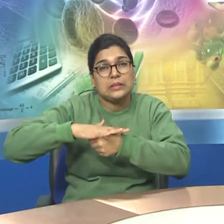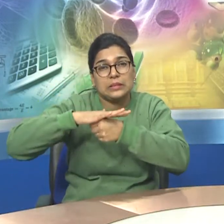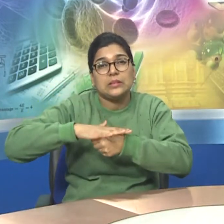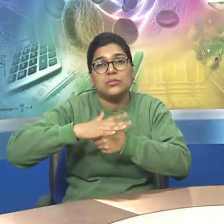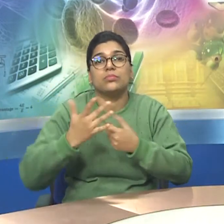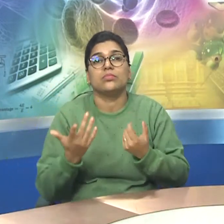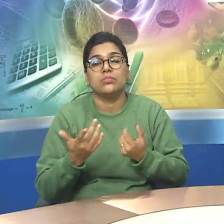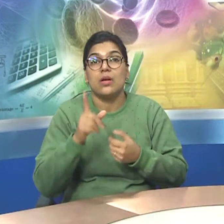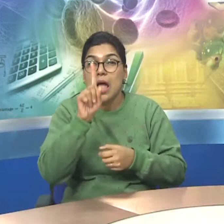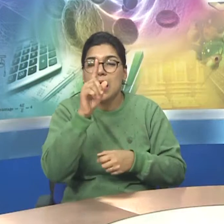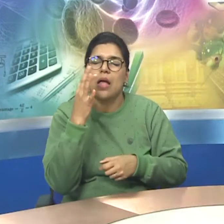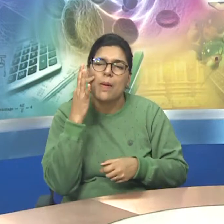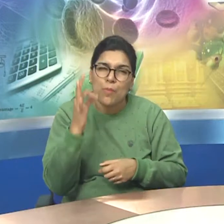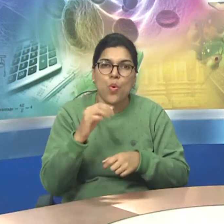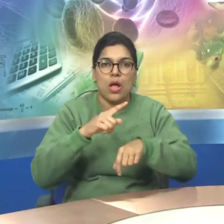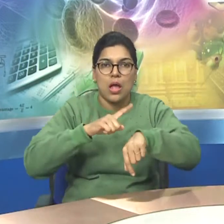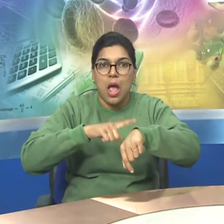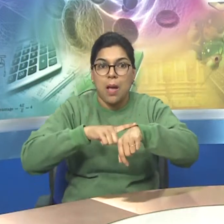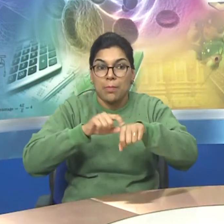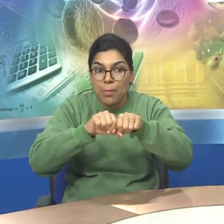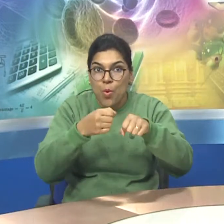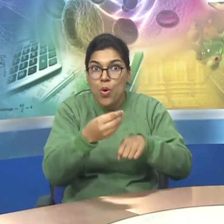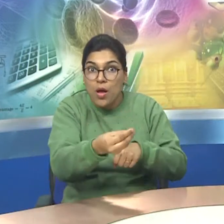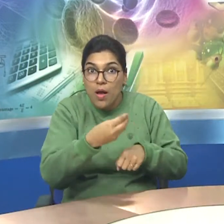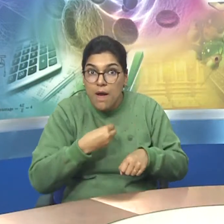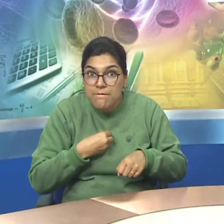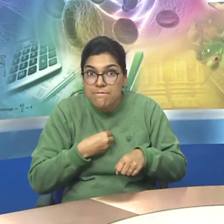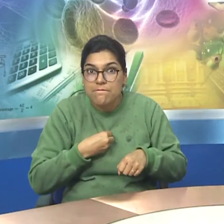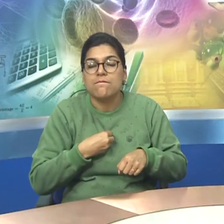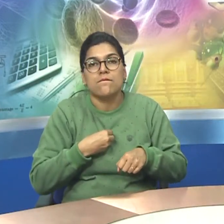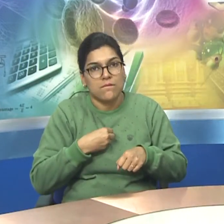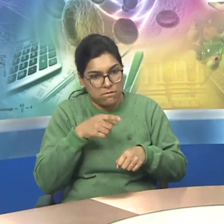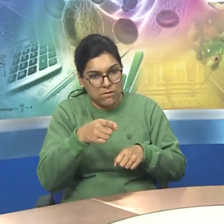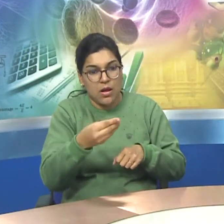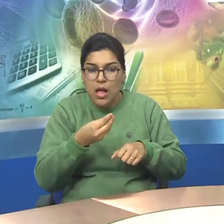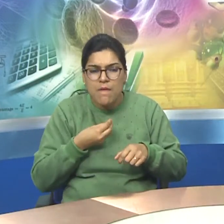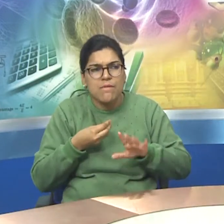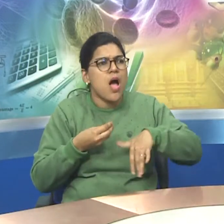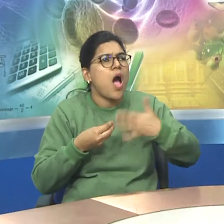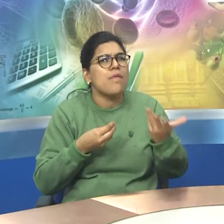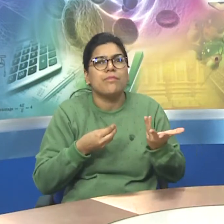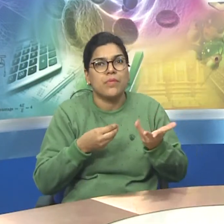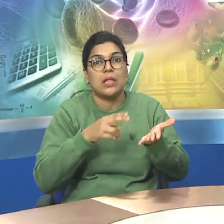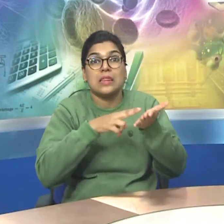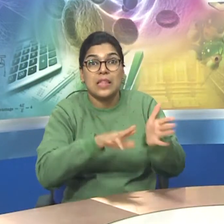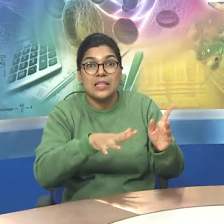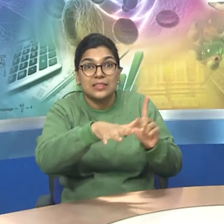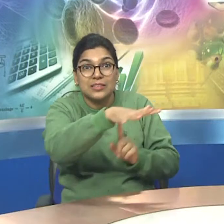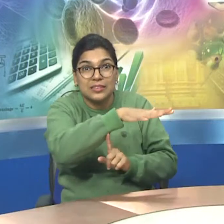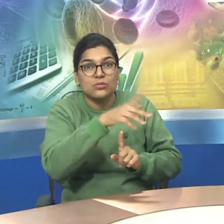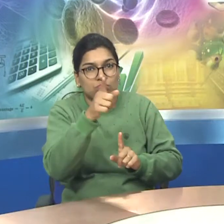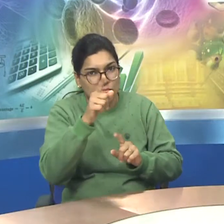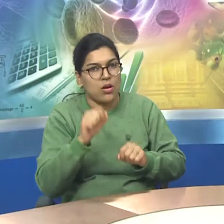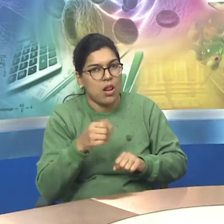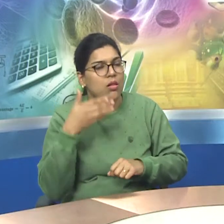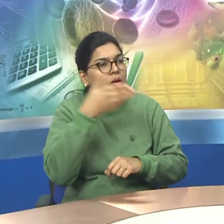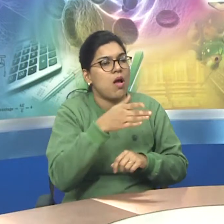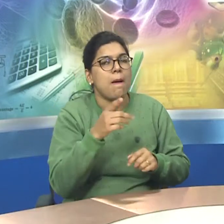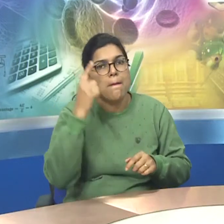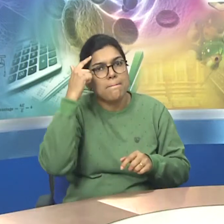And taking time to nurture oneself provides a sense of balance and self-esteem, which